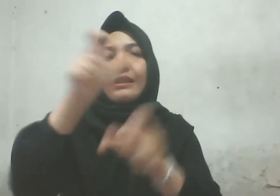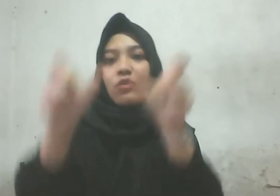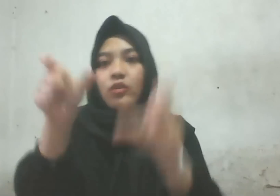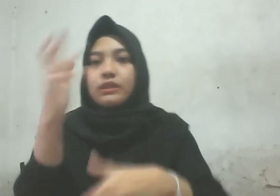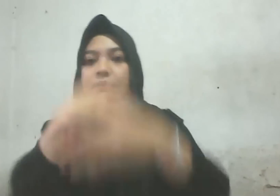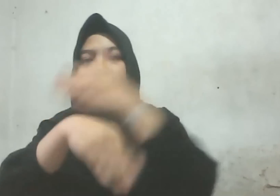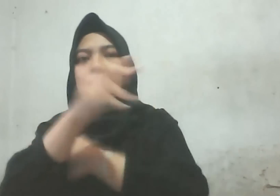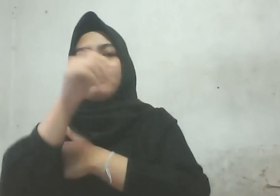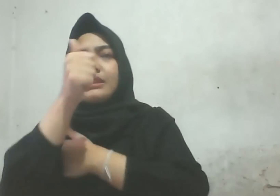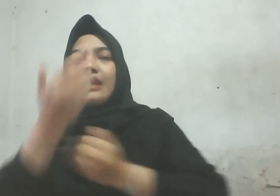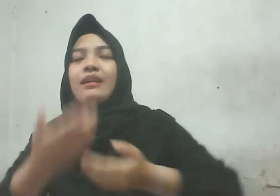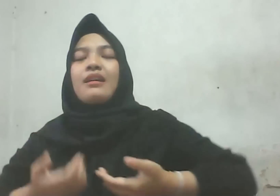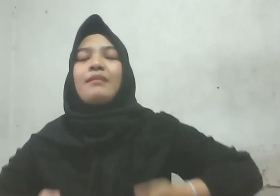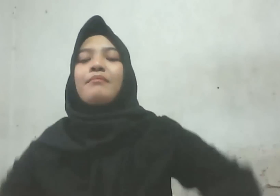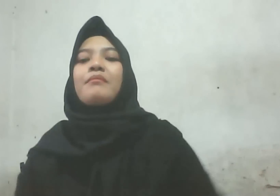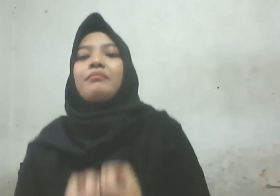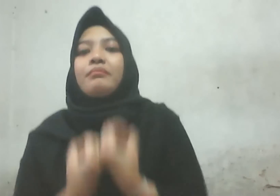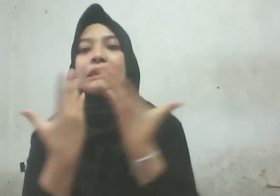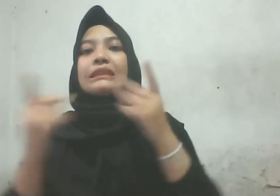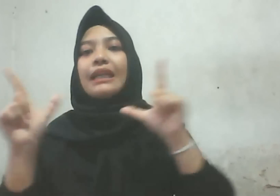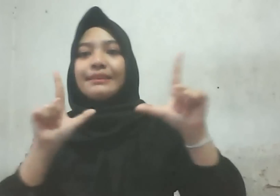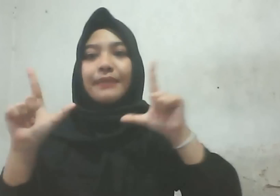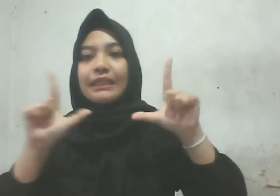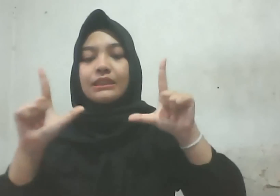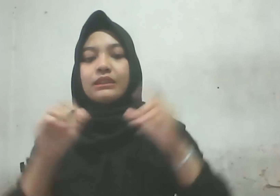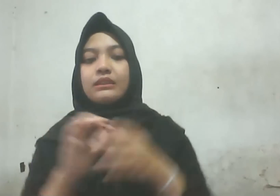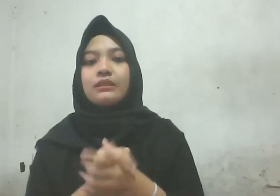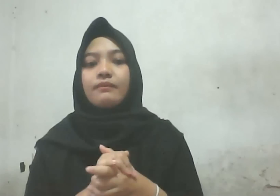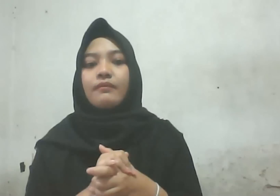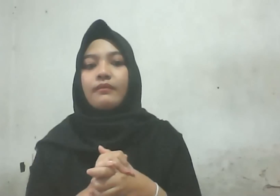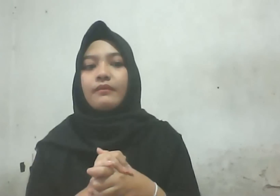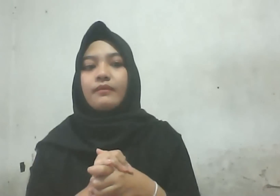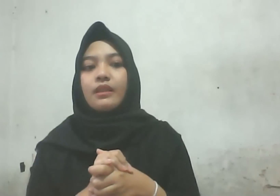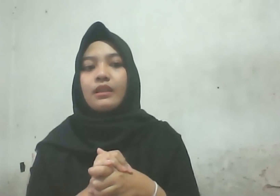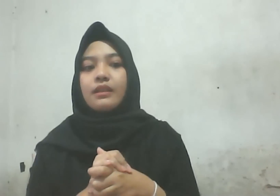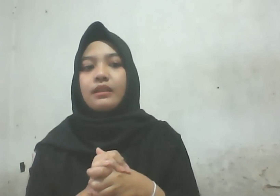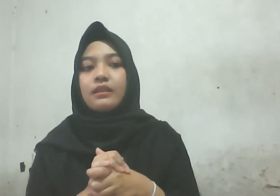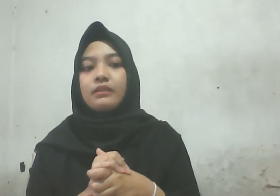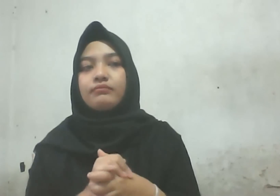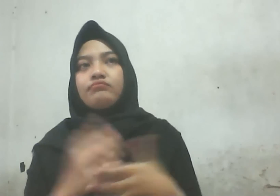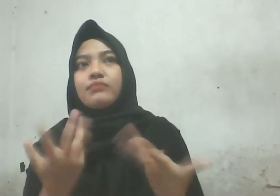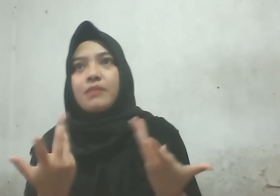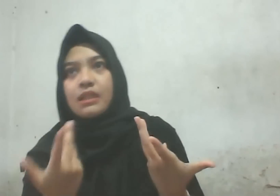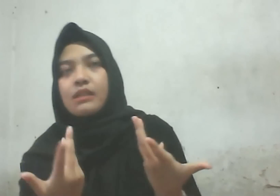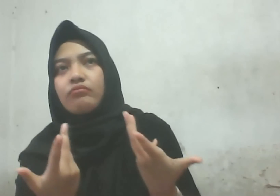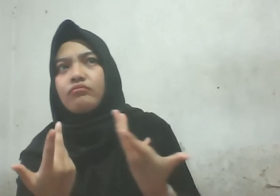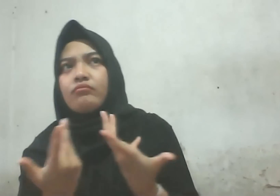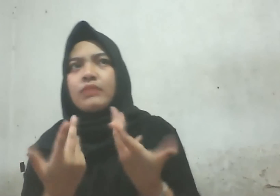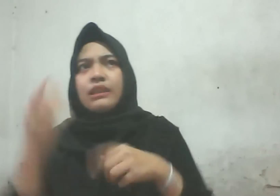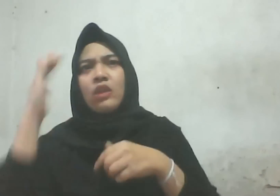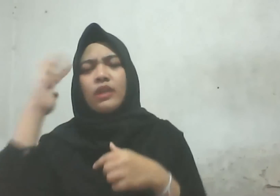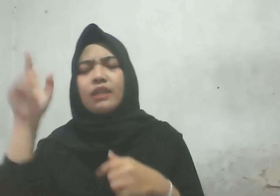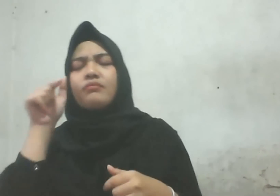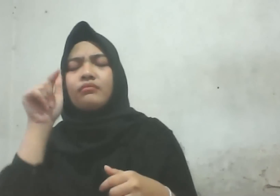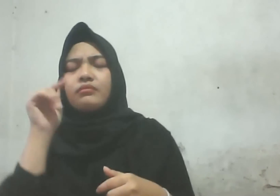Spivak. She said like this critical theories is not to give the voice of subaltern, but